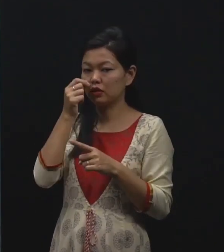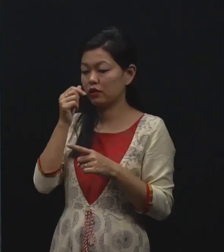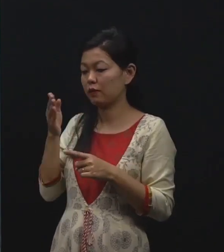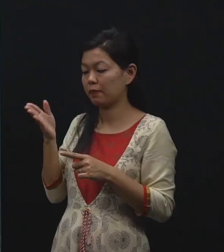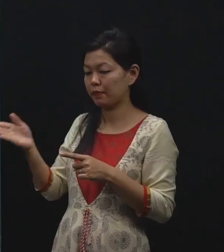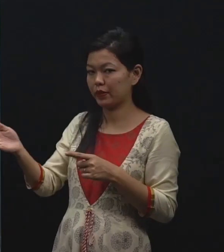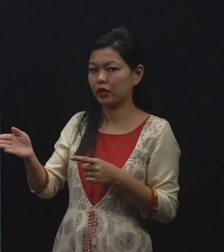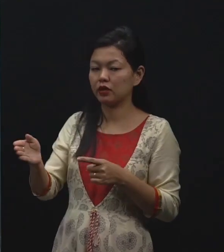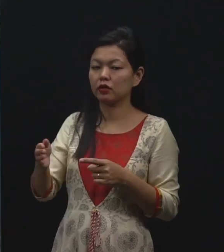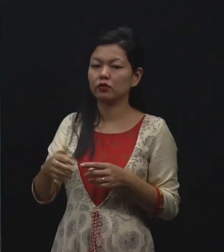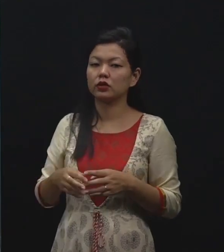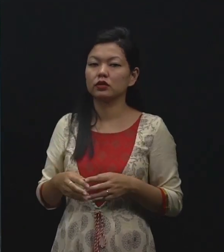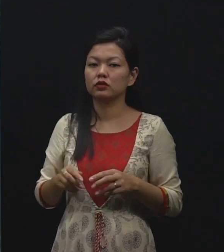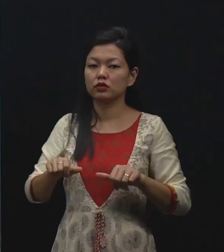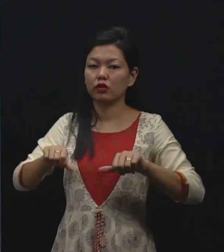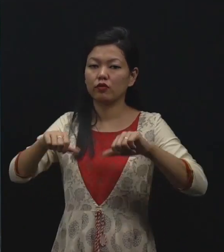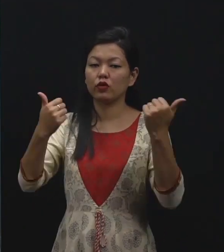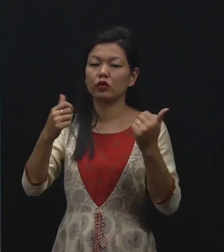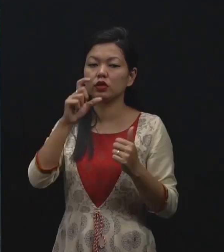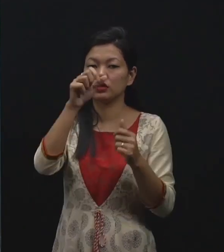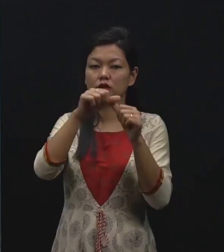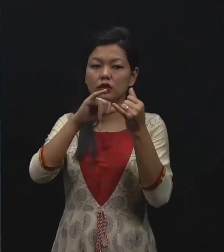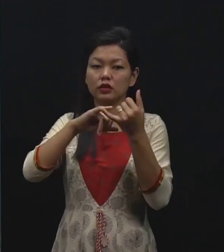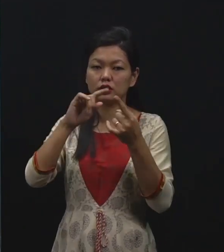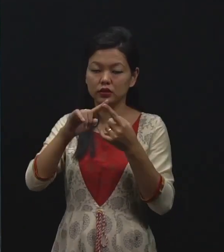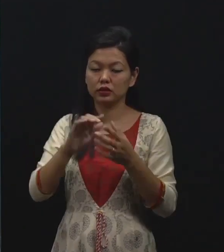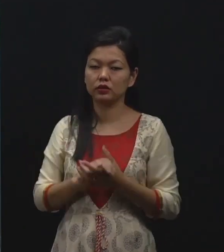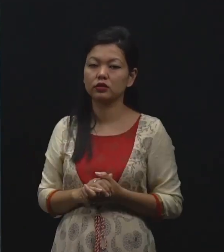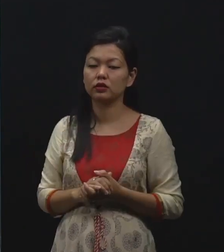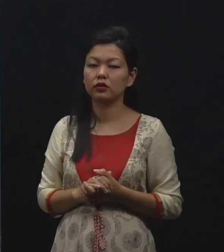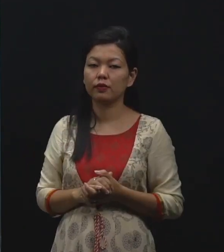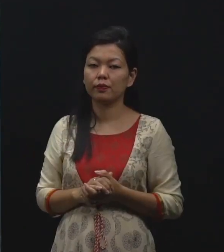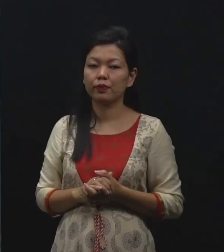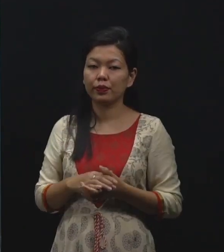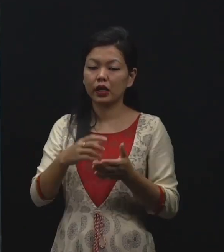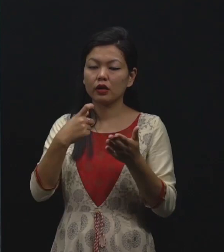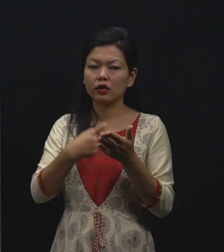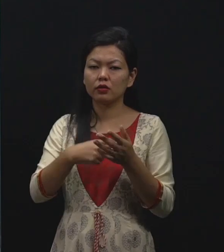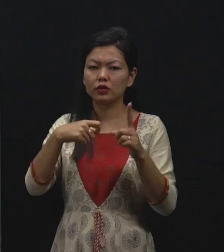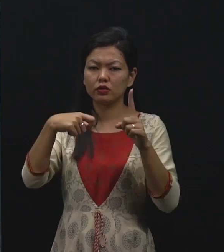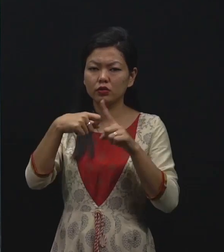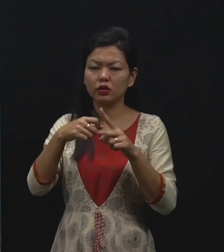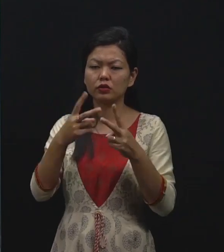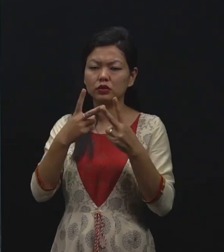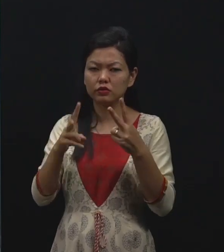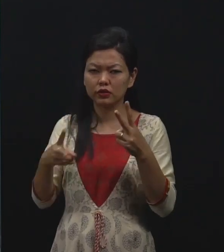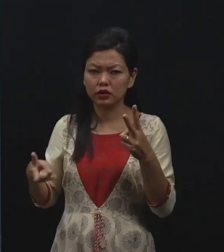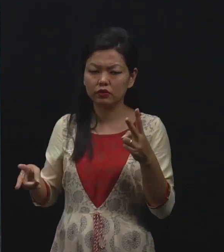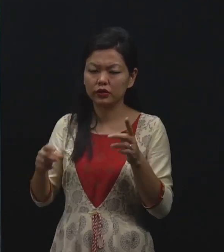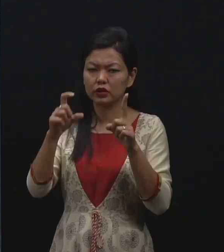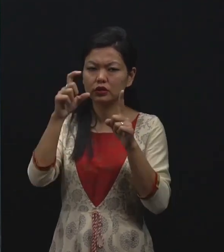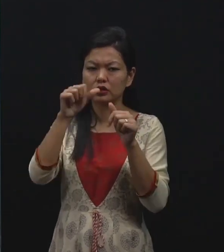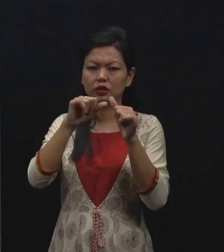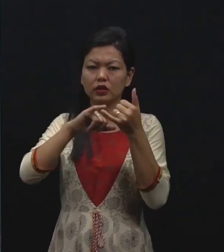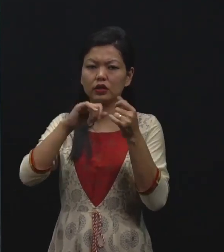again, so the case, whether it's a civil case or a criminal case that he was going to that he came